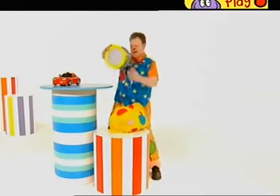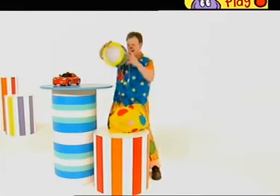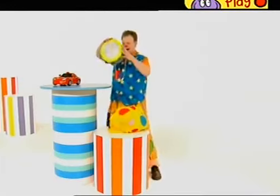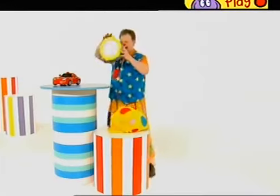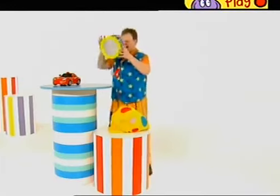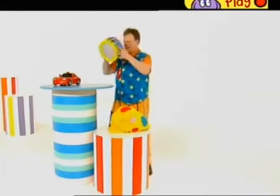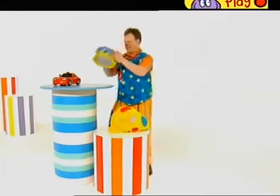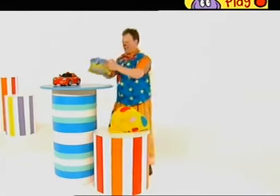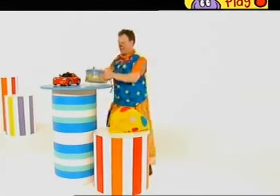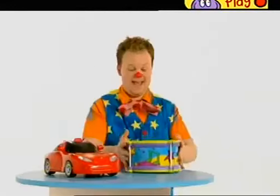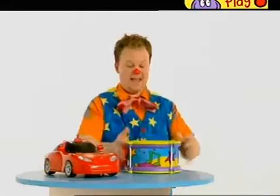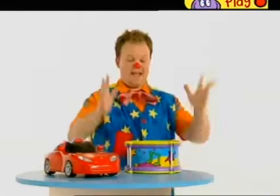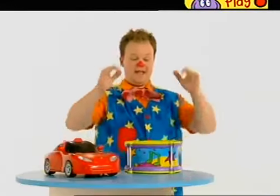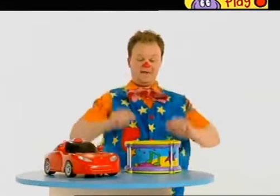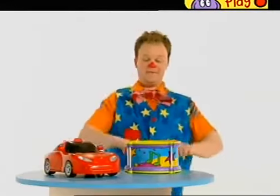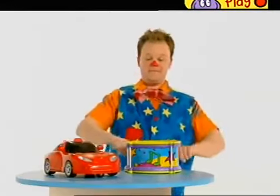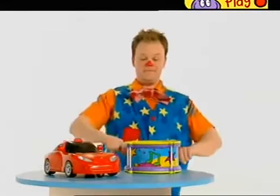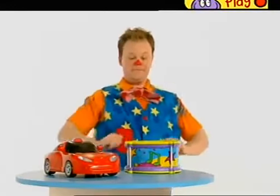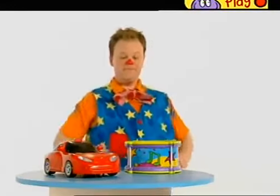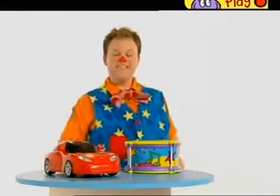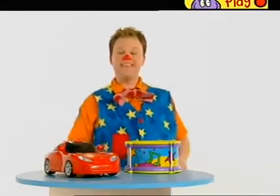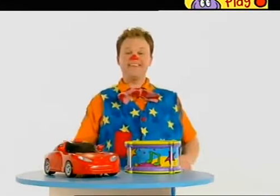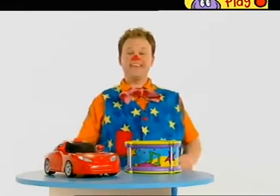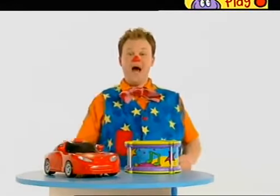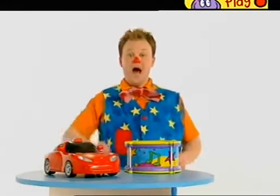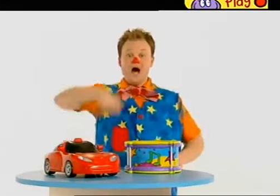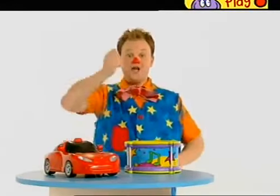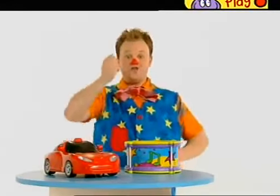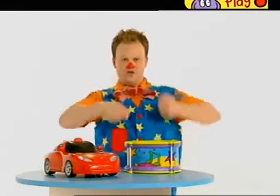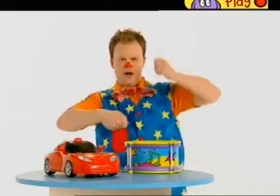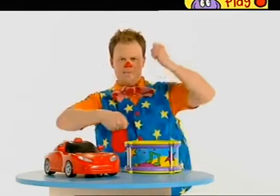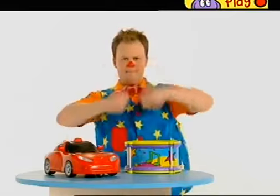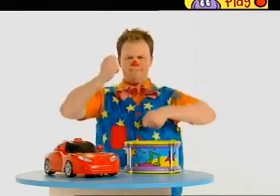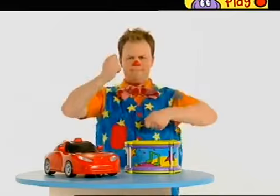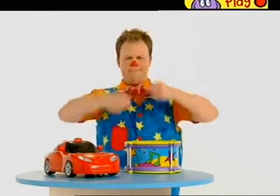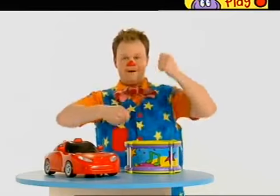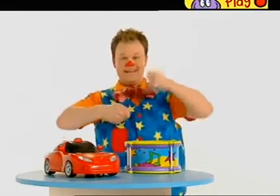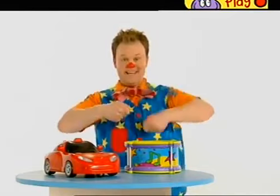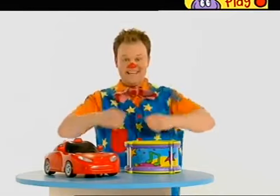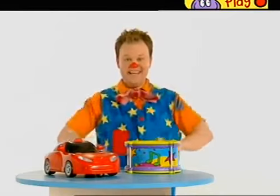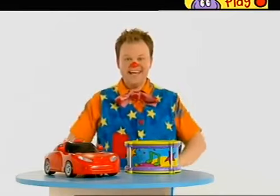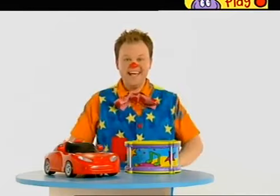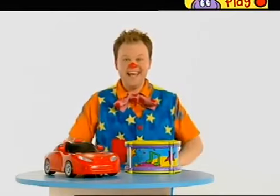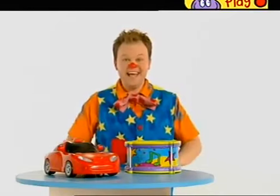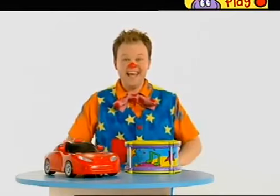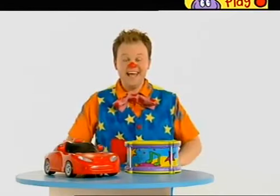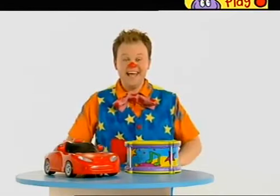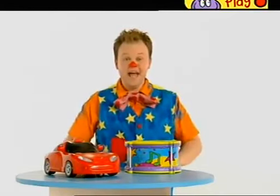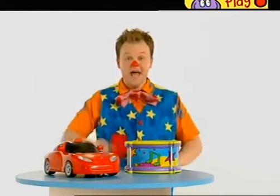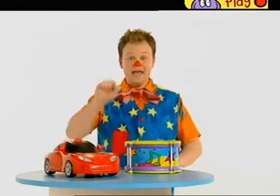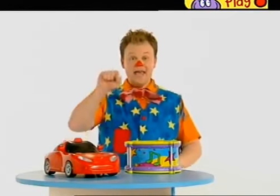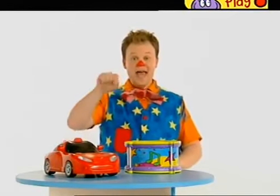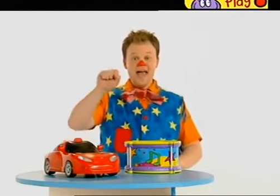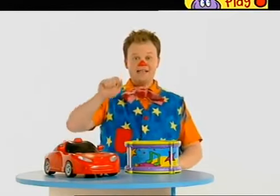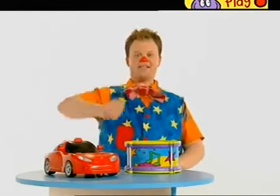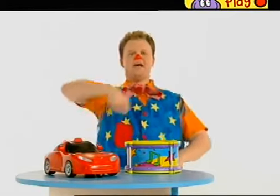Ooh. What's that, Mr. Tumble? A drum! A drum, Mr. Tumble? Yes,